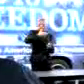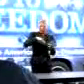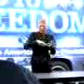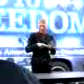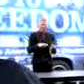a lot